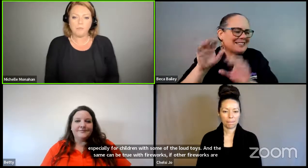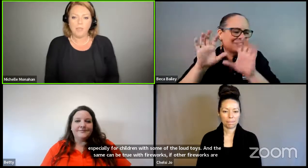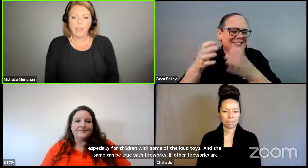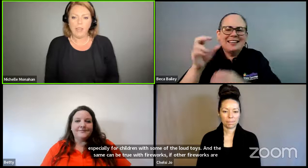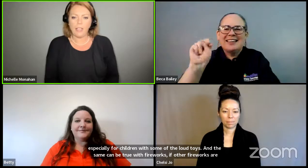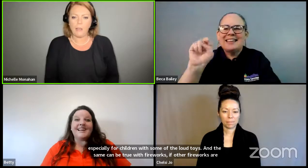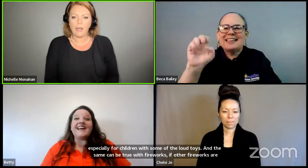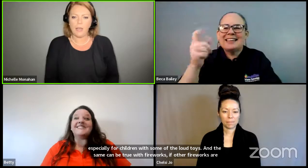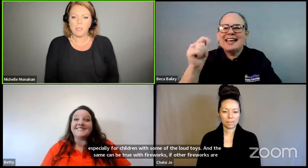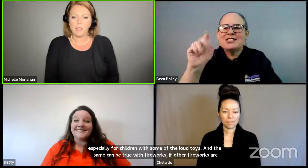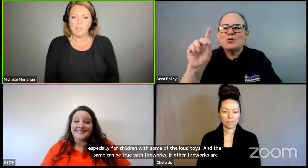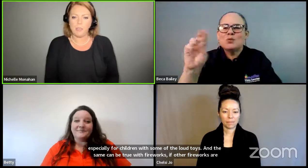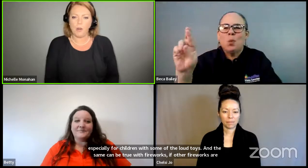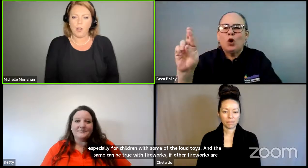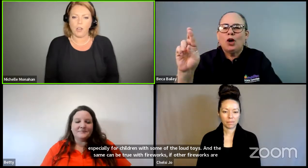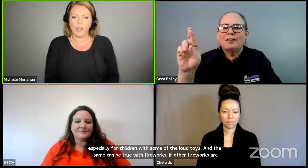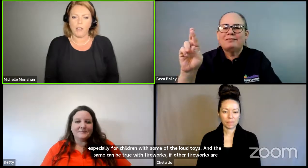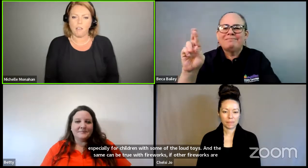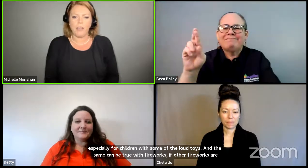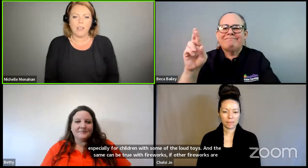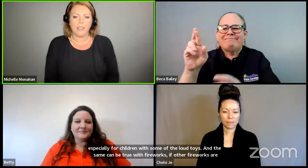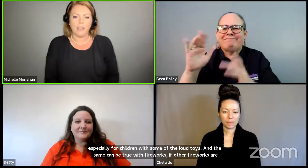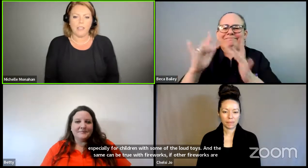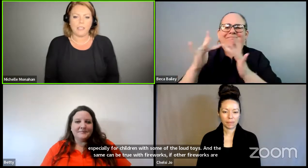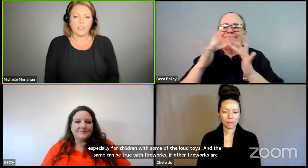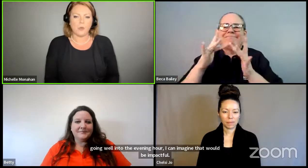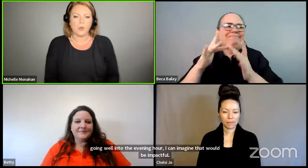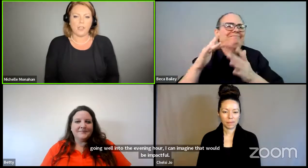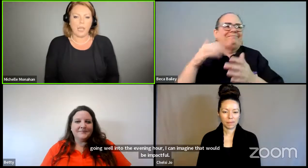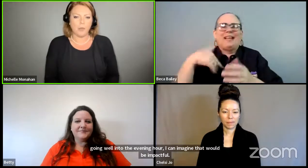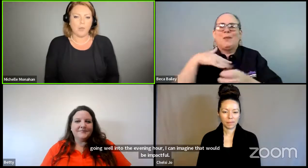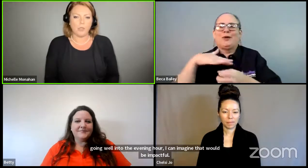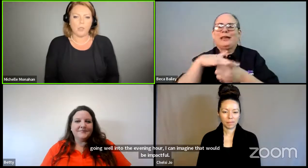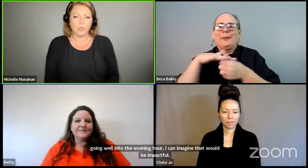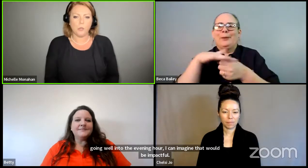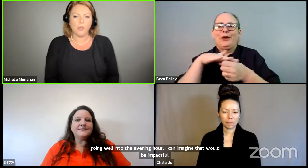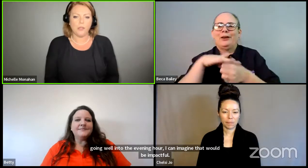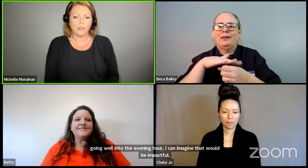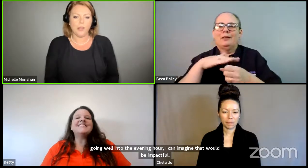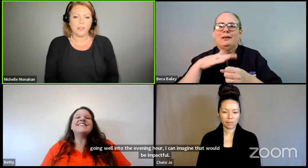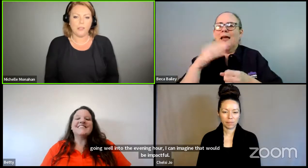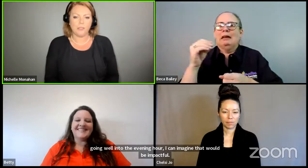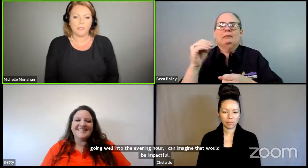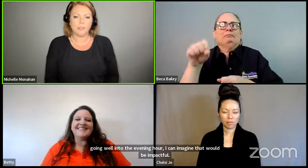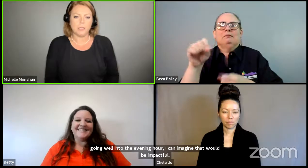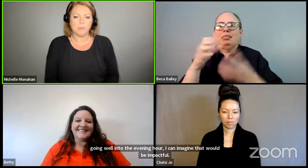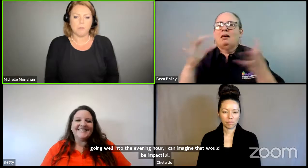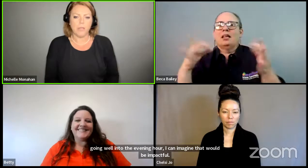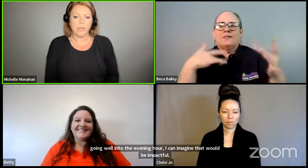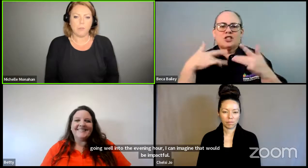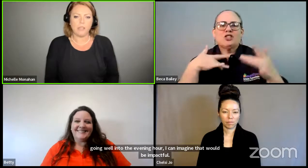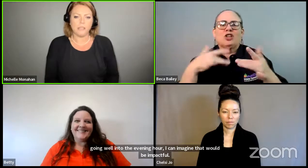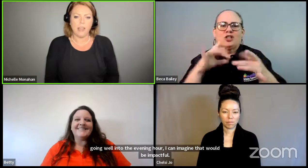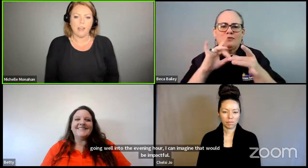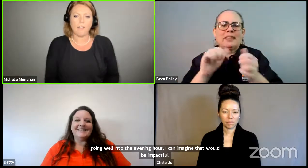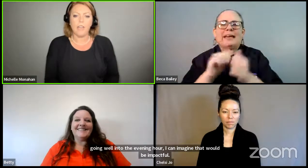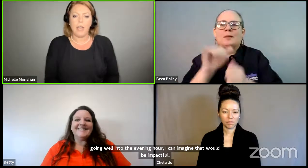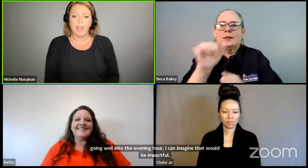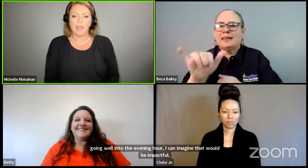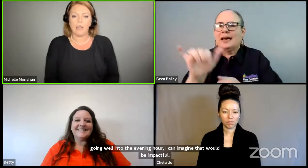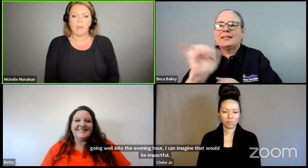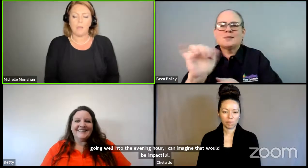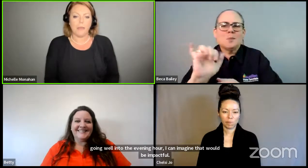impactful. I know my husband is a part of the next door neighborhood group that neighborhoods